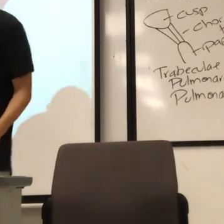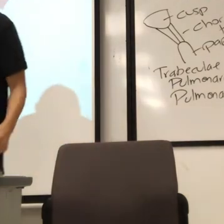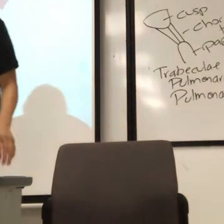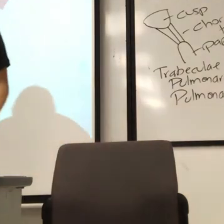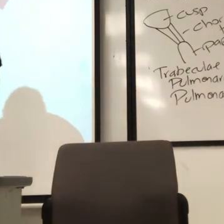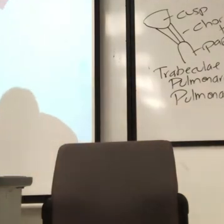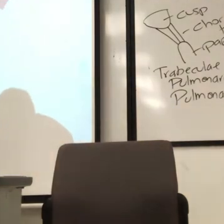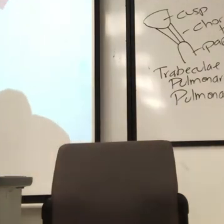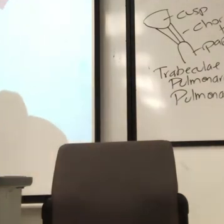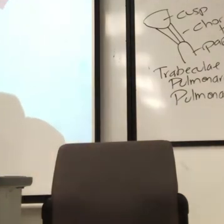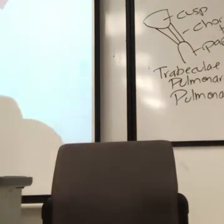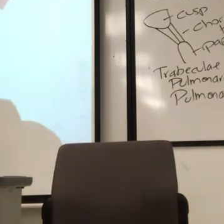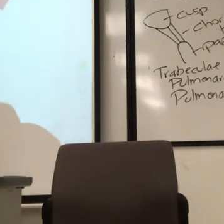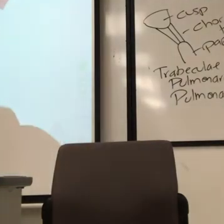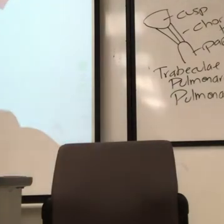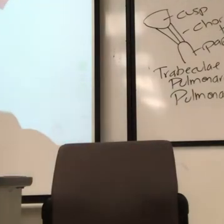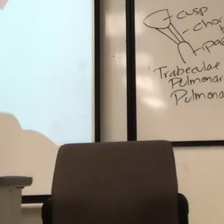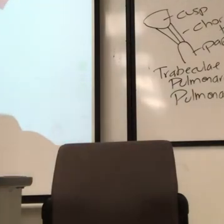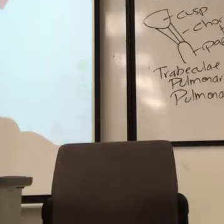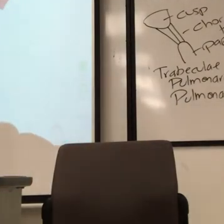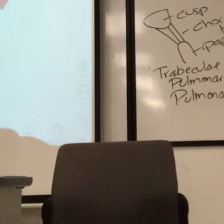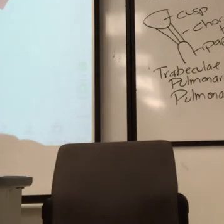It's just like this part right here.